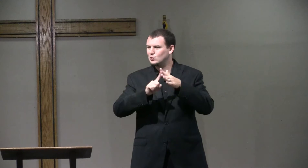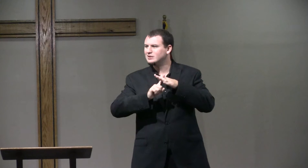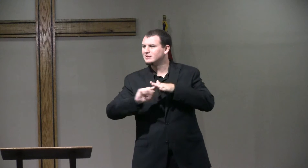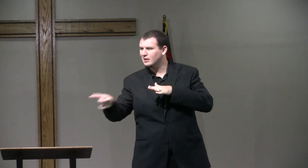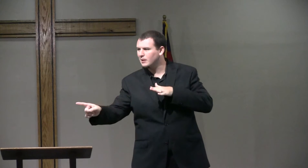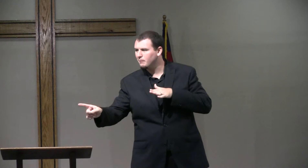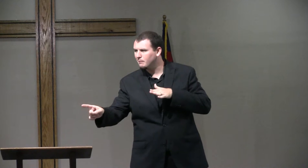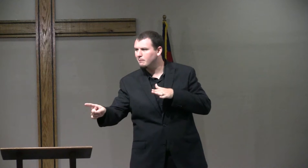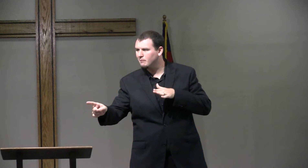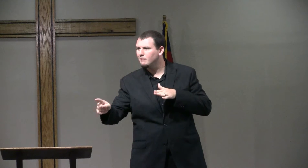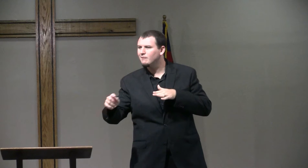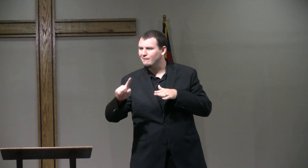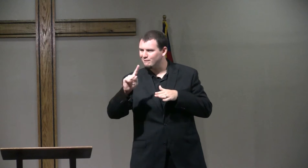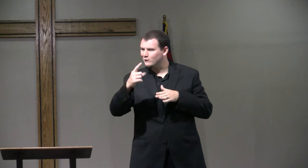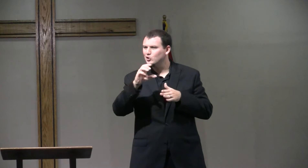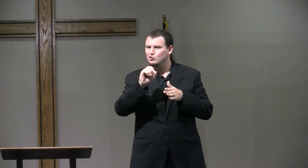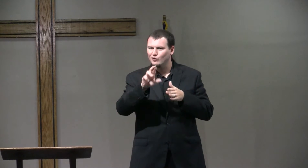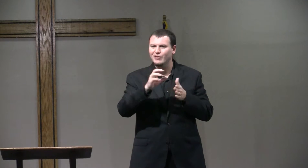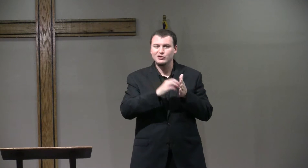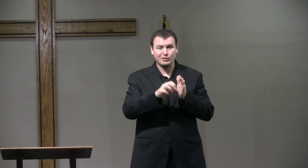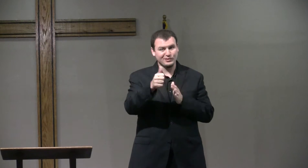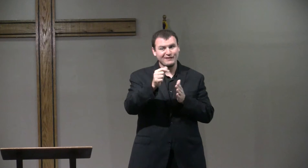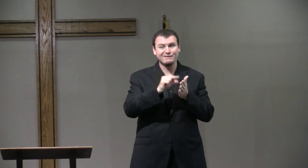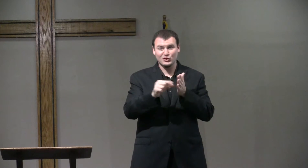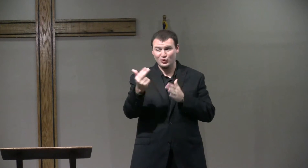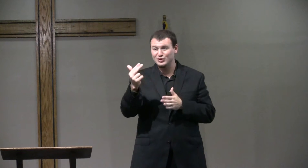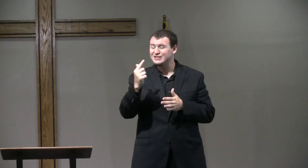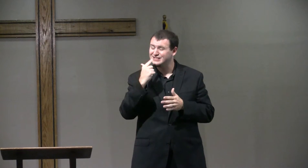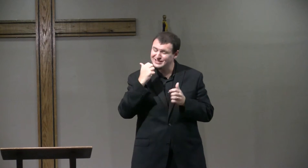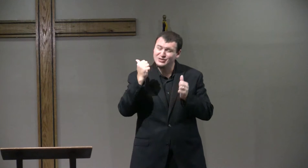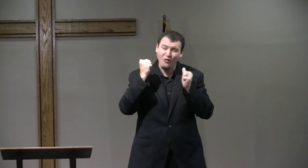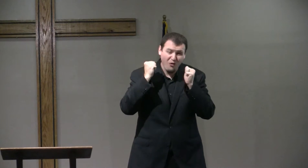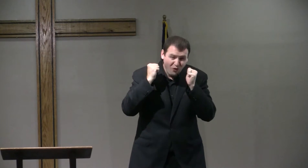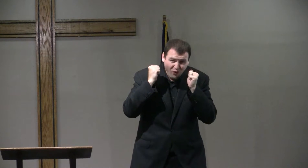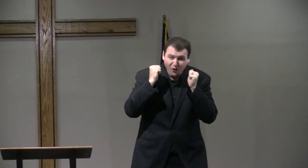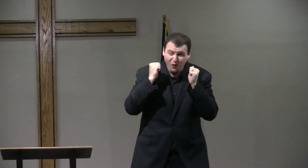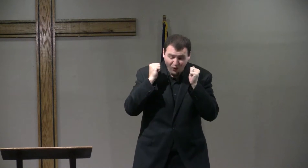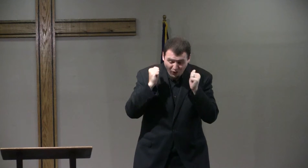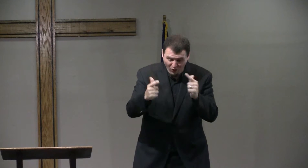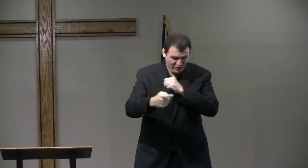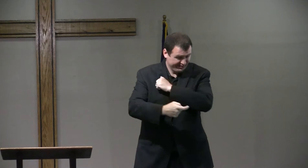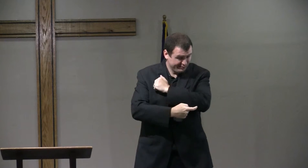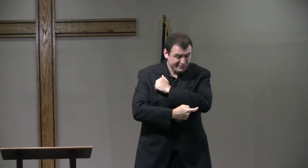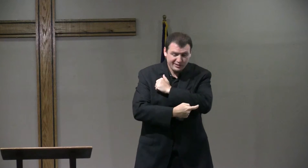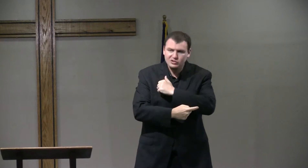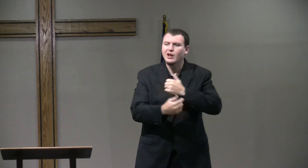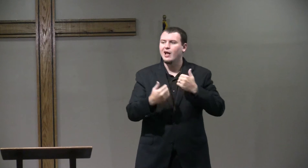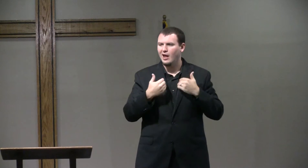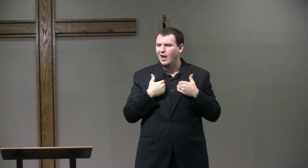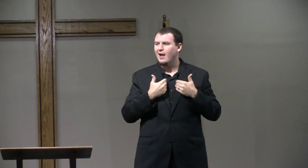We find a way to escape. 1 Corinthians 10:13 says, all